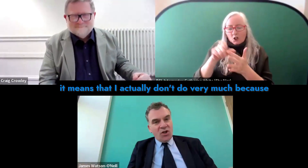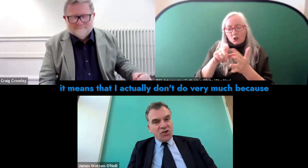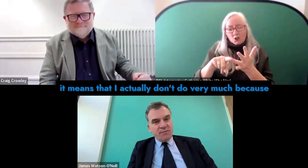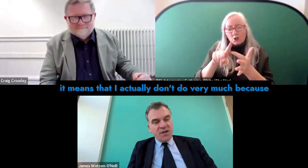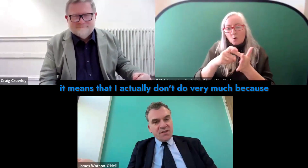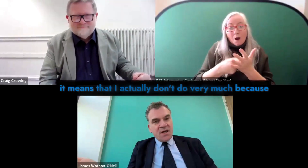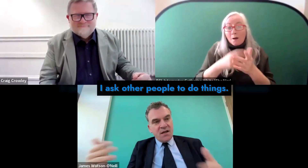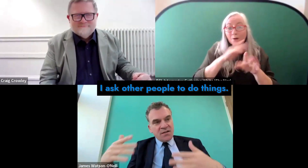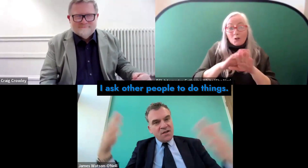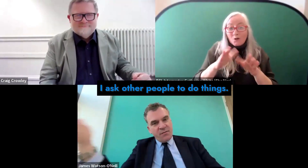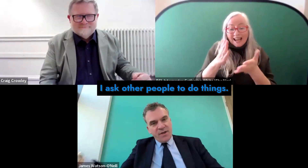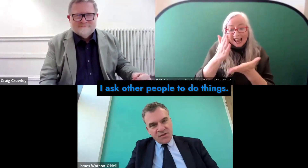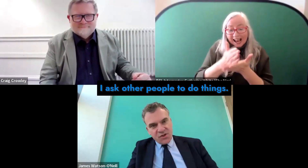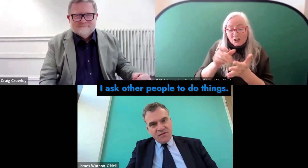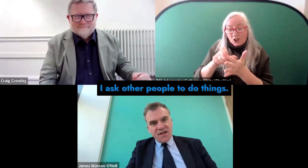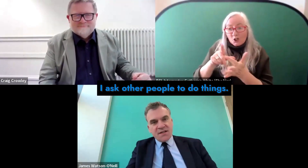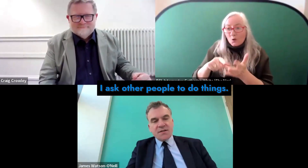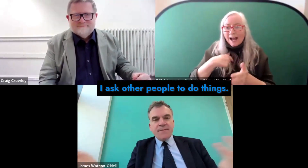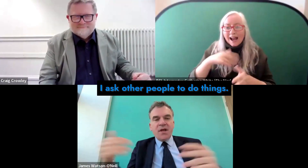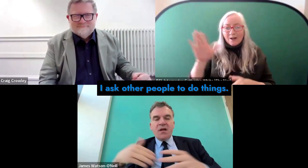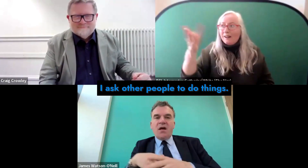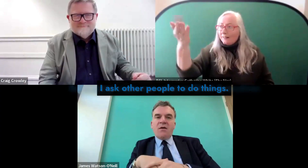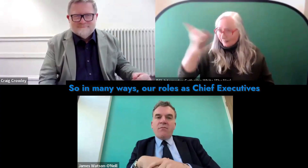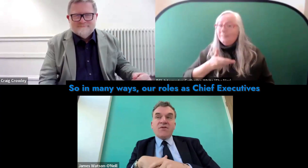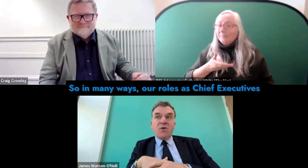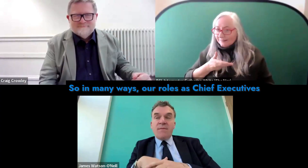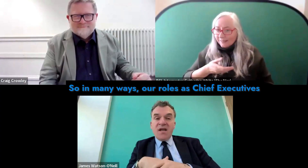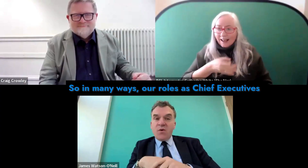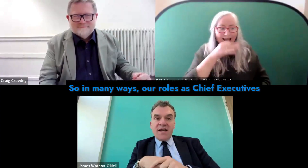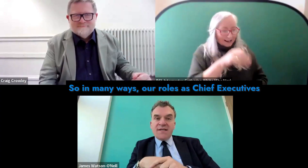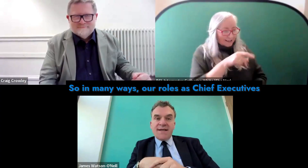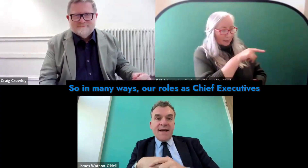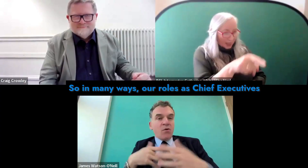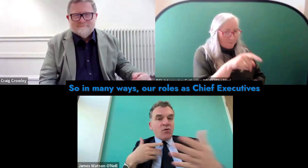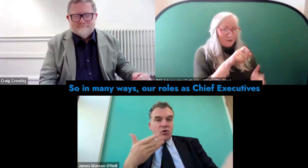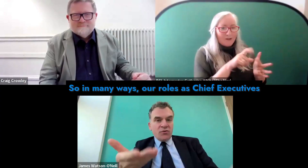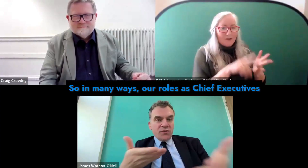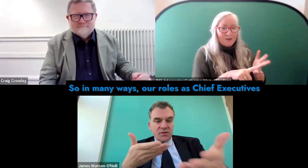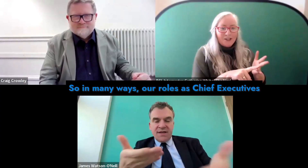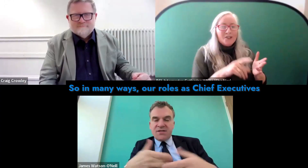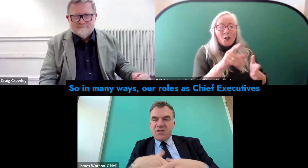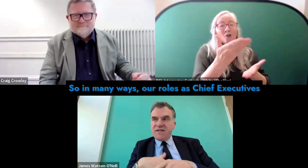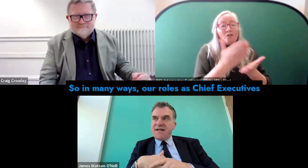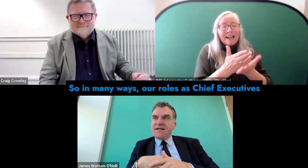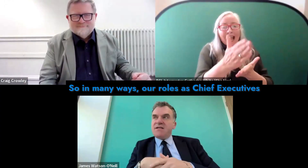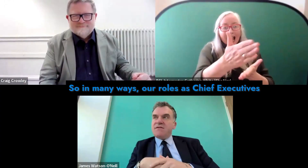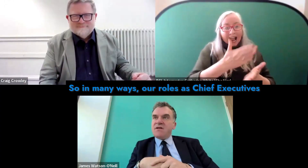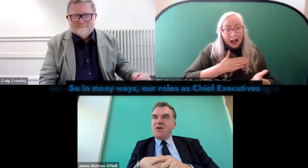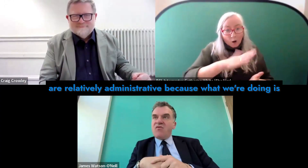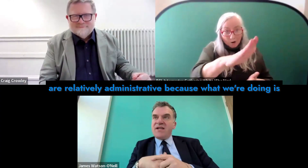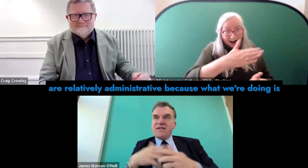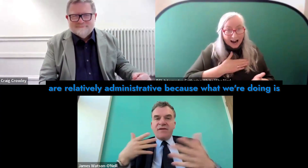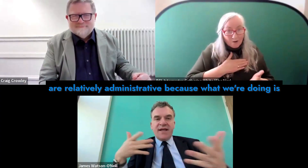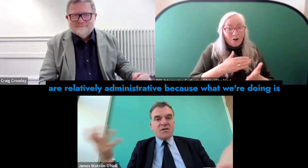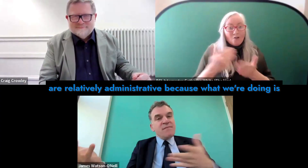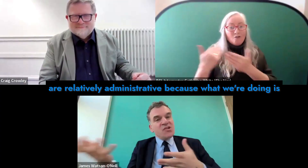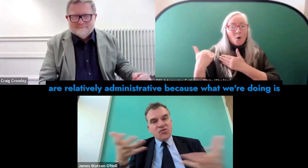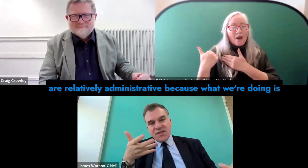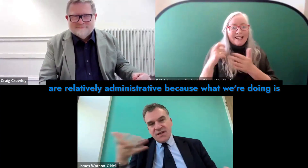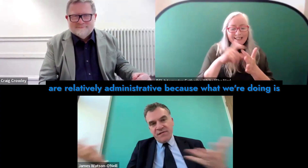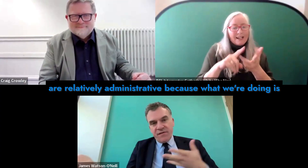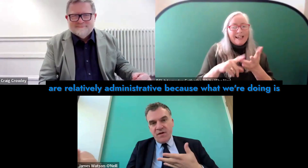do very much because I ask other people to do things. So in many ways, our roles as chief executives are